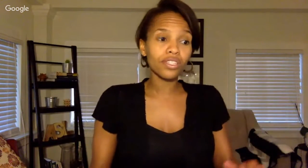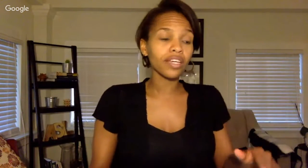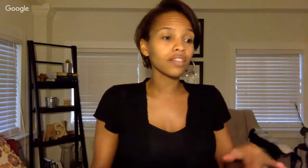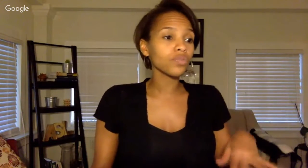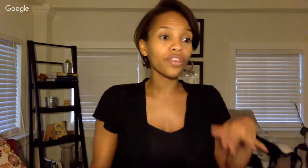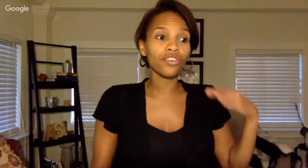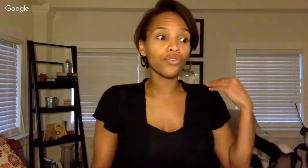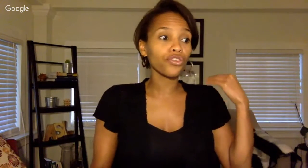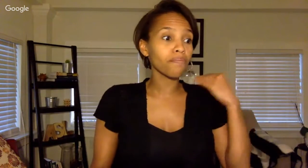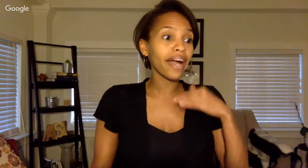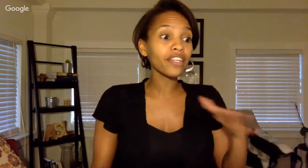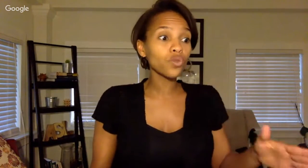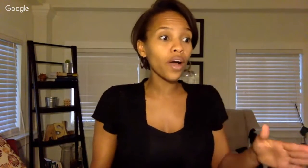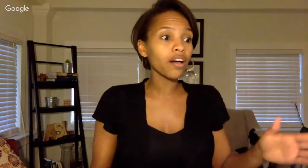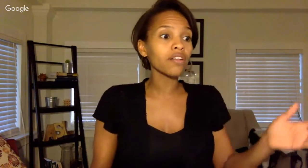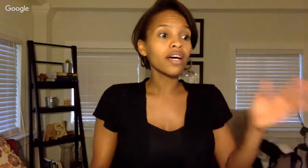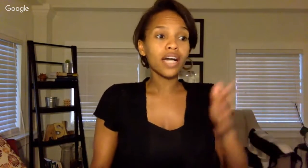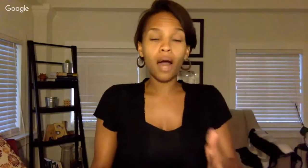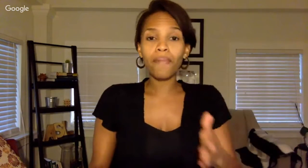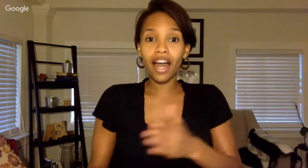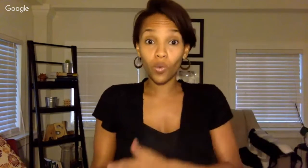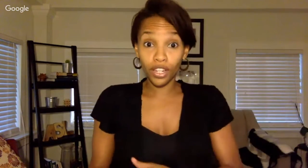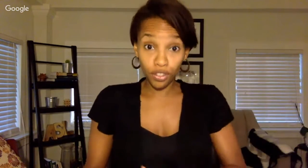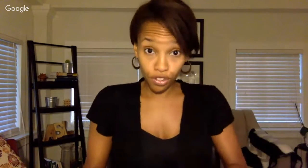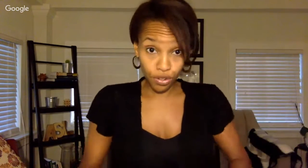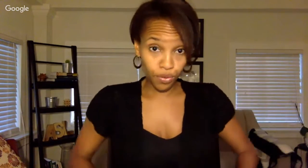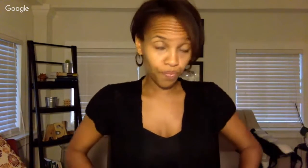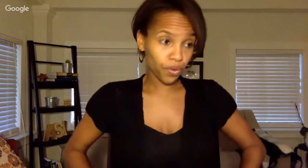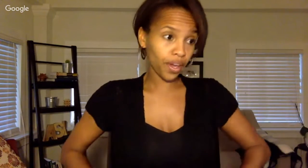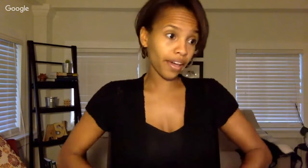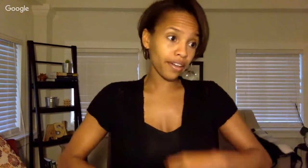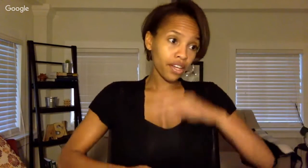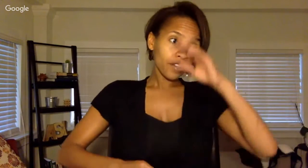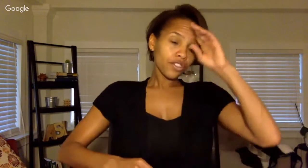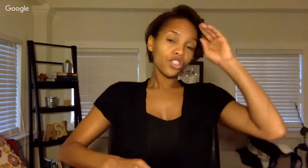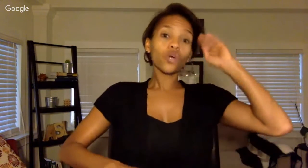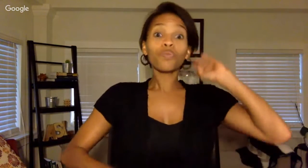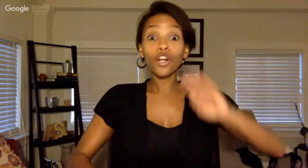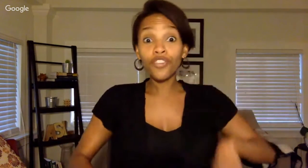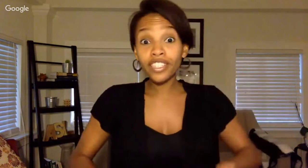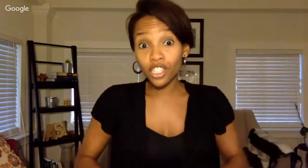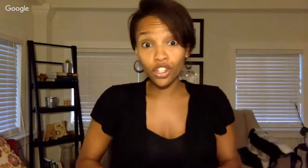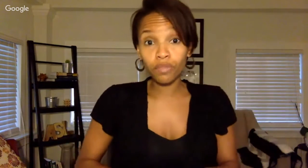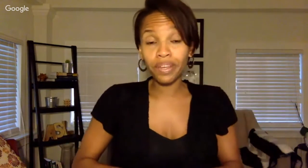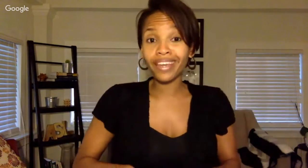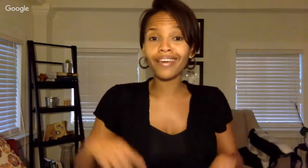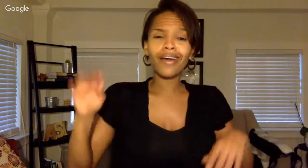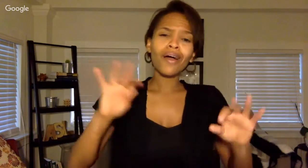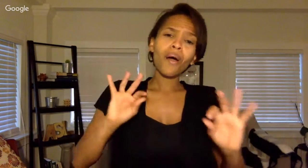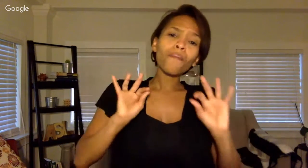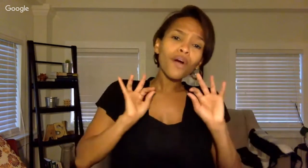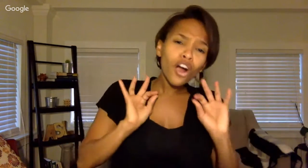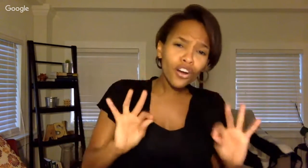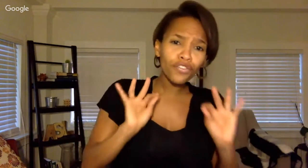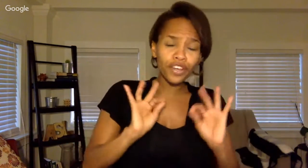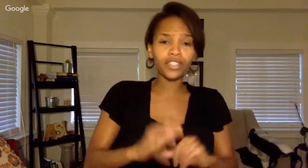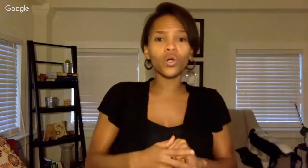things with you, you might as well come back when you do, okay? So perfect could be perfect,